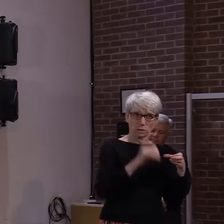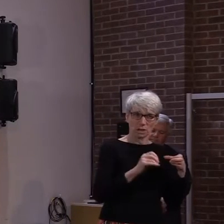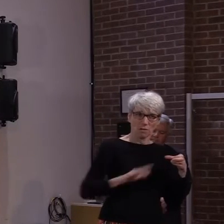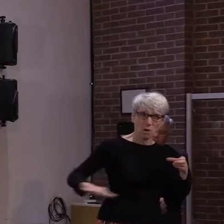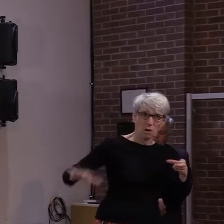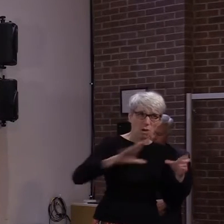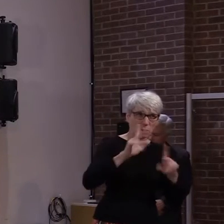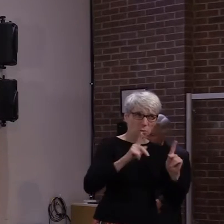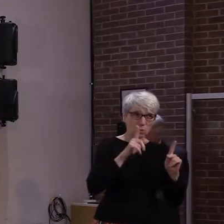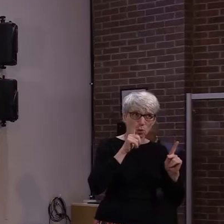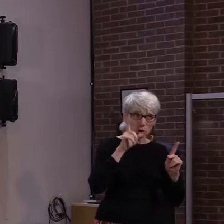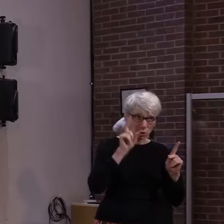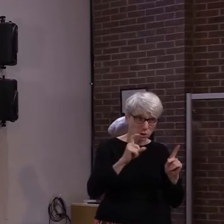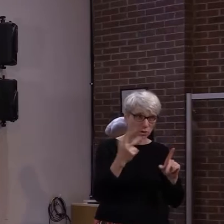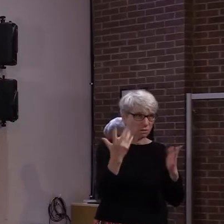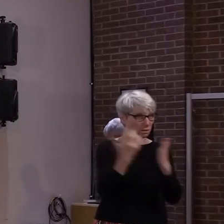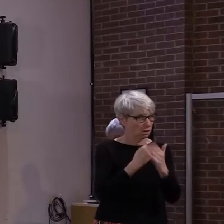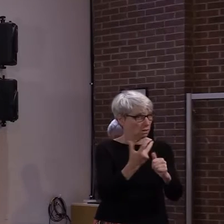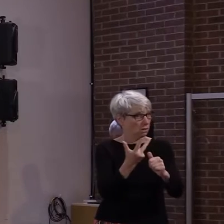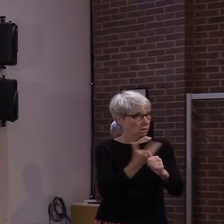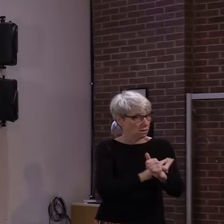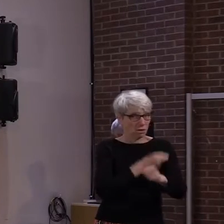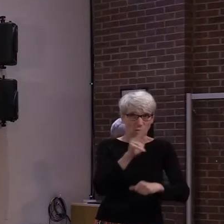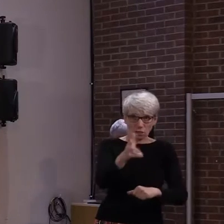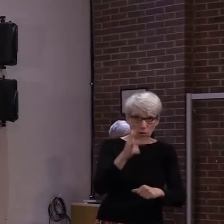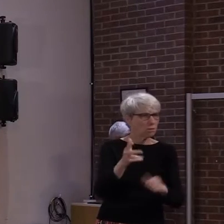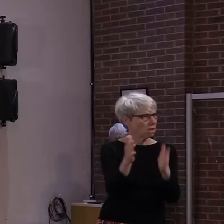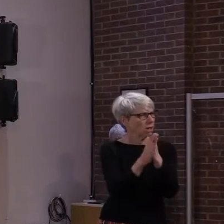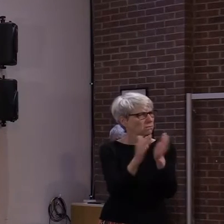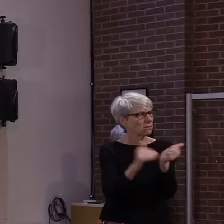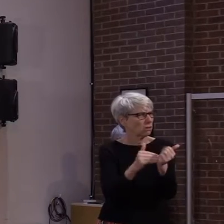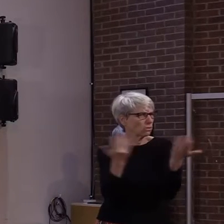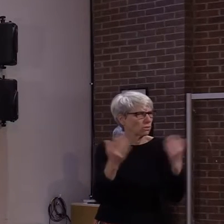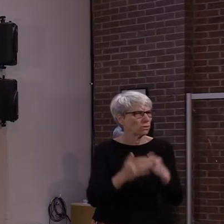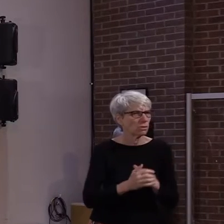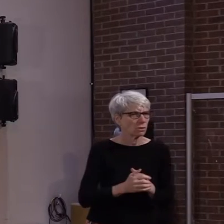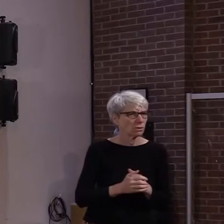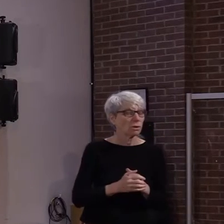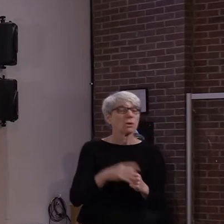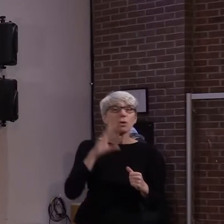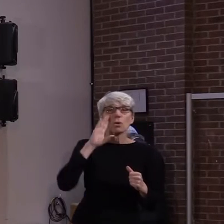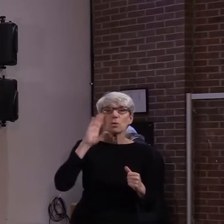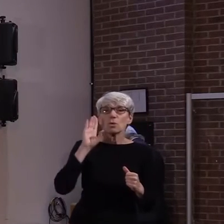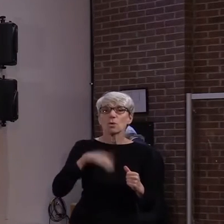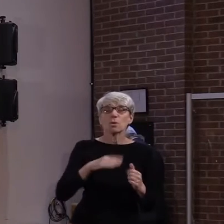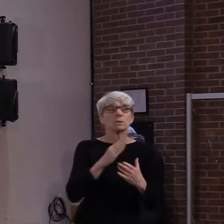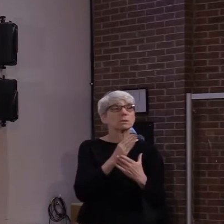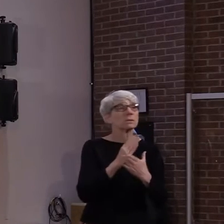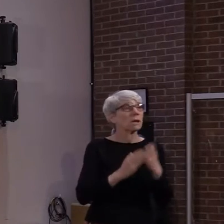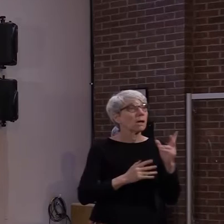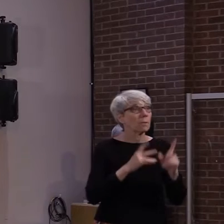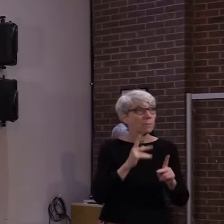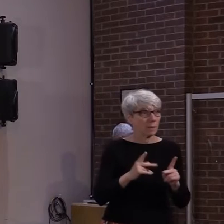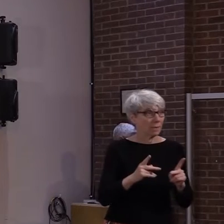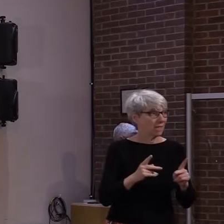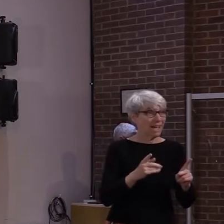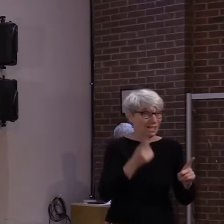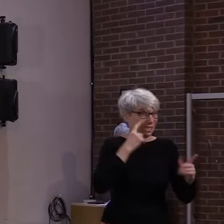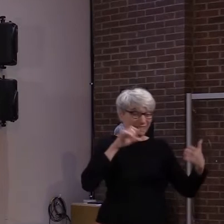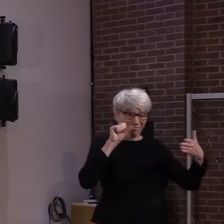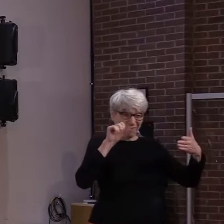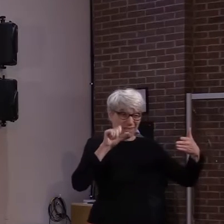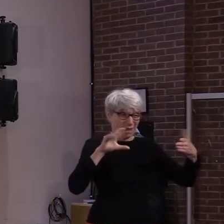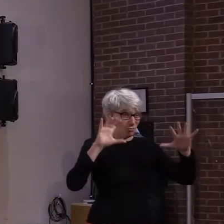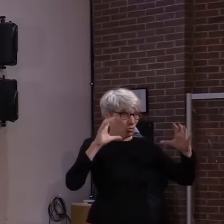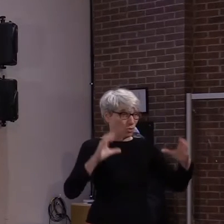you. It's important to note that there are people not included in this list that are very